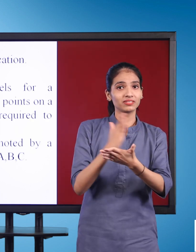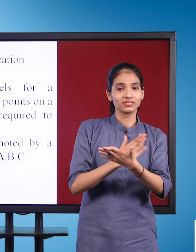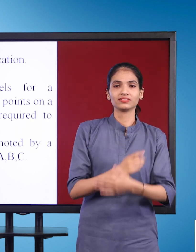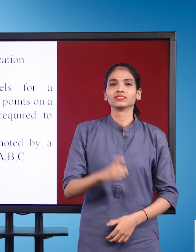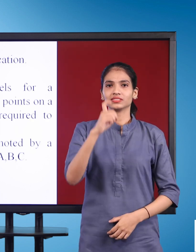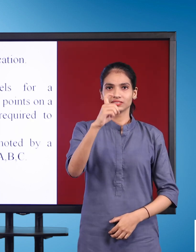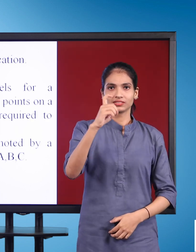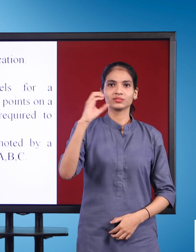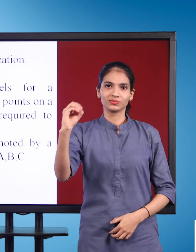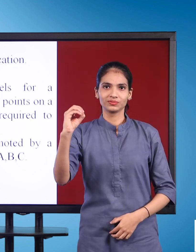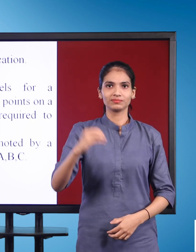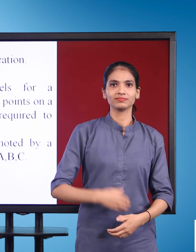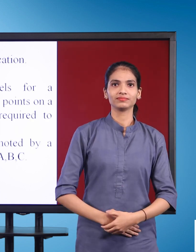Page 70.